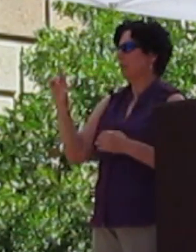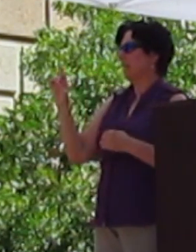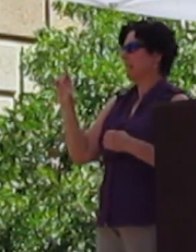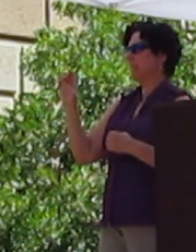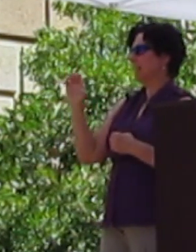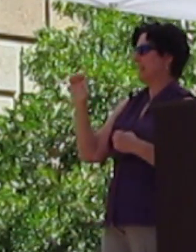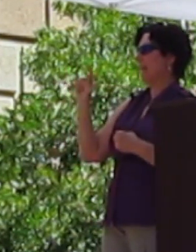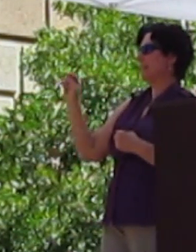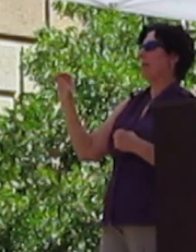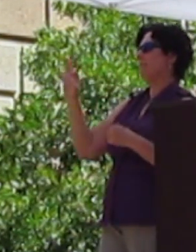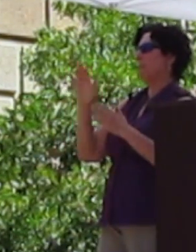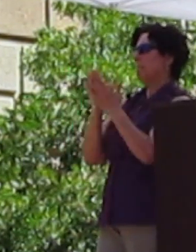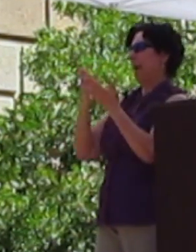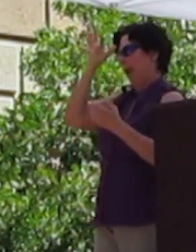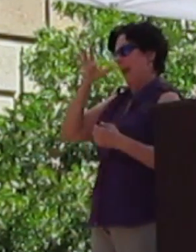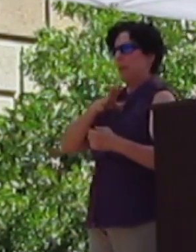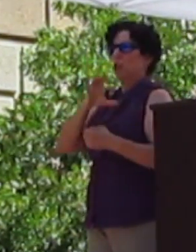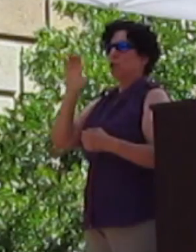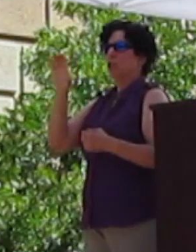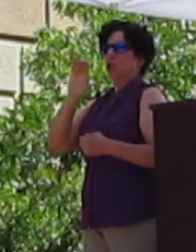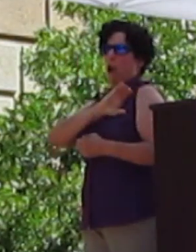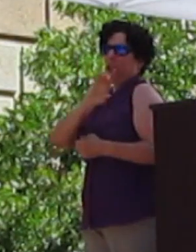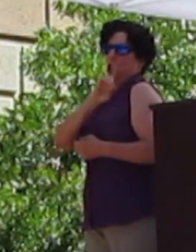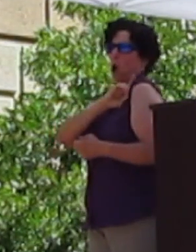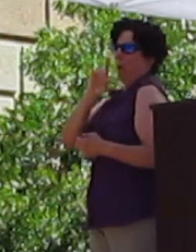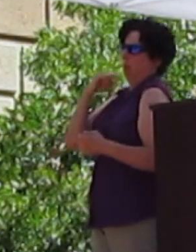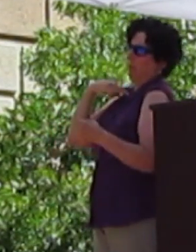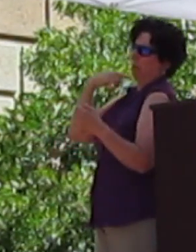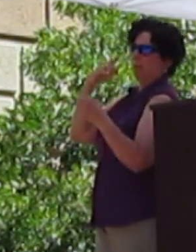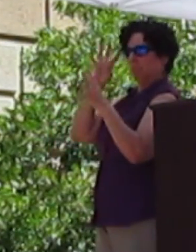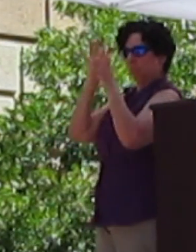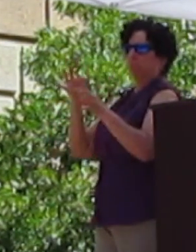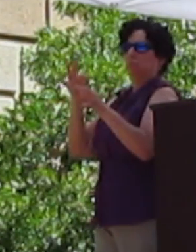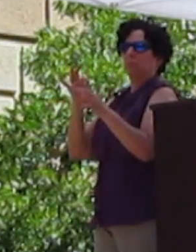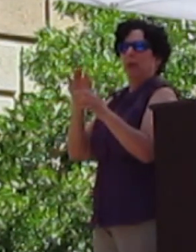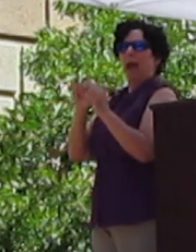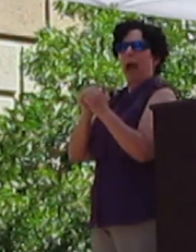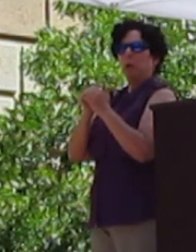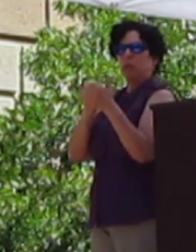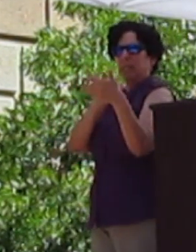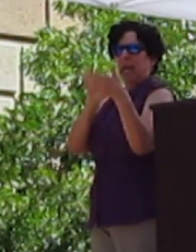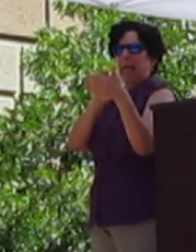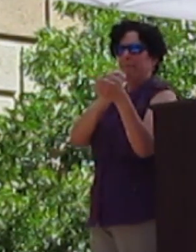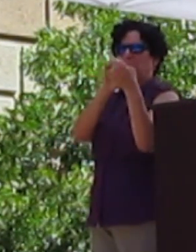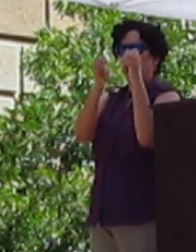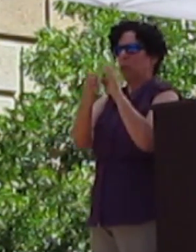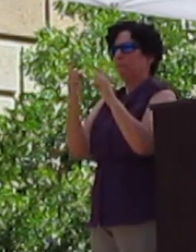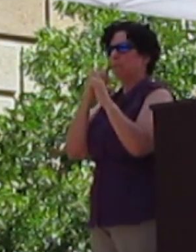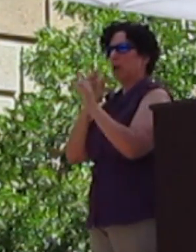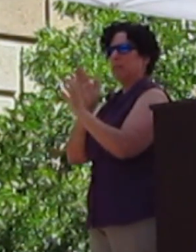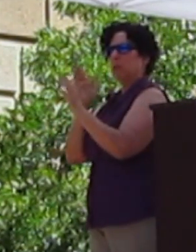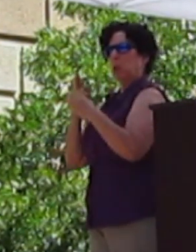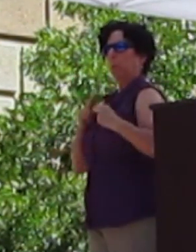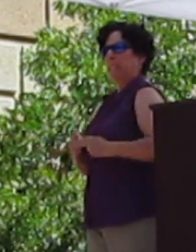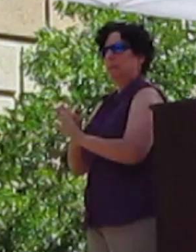in 1871, Charles Darwin proposed how the theory of evolution could be used to study human psychology. It didn't catch on at the